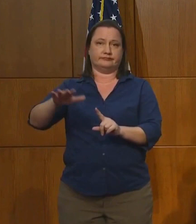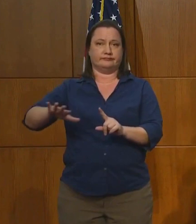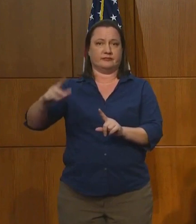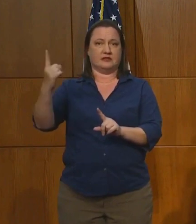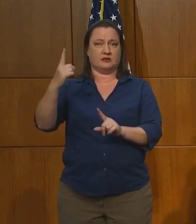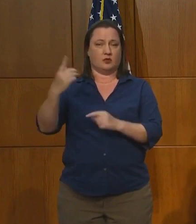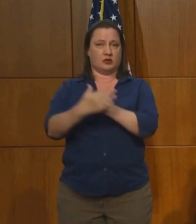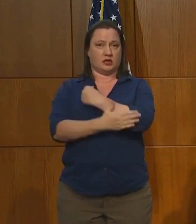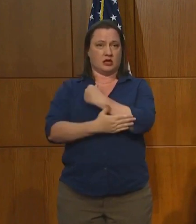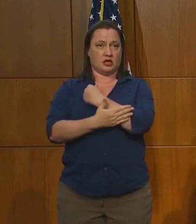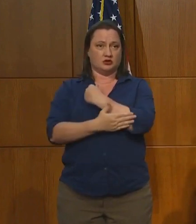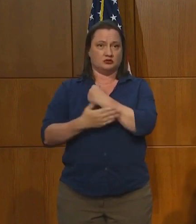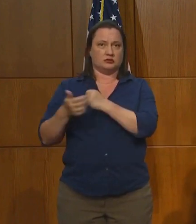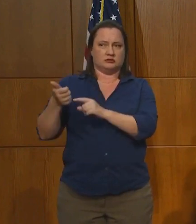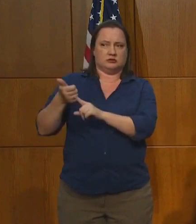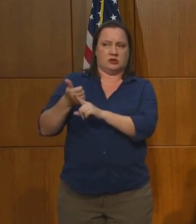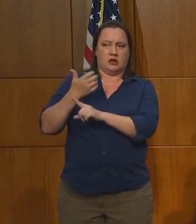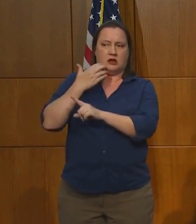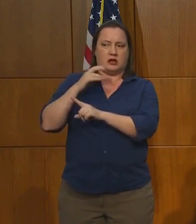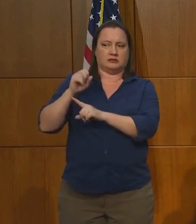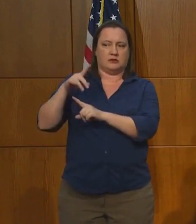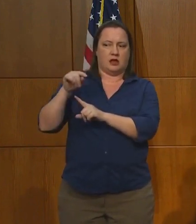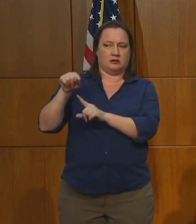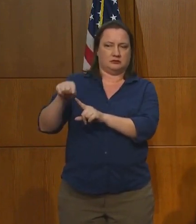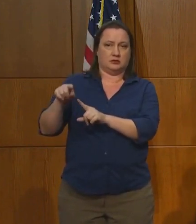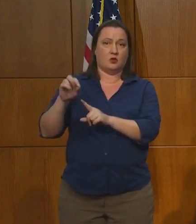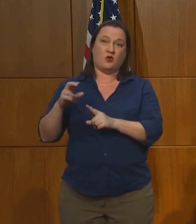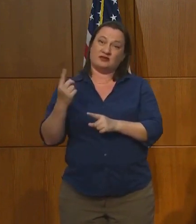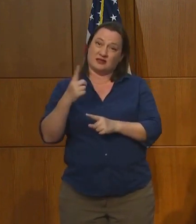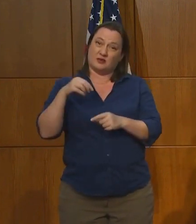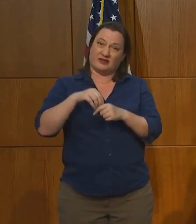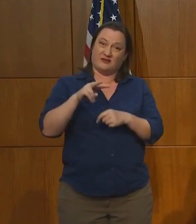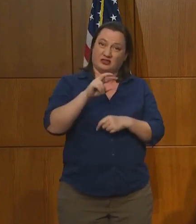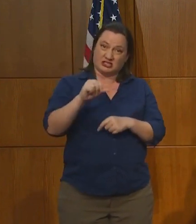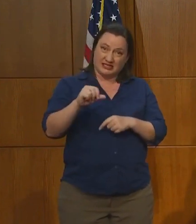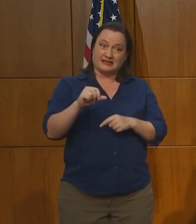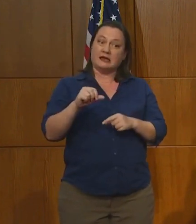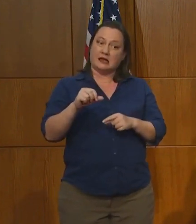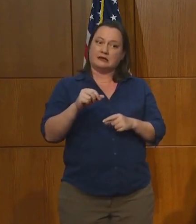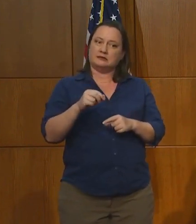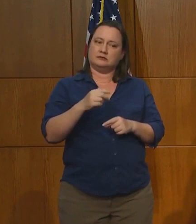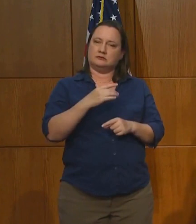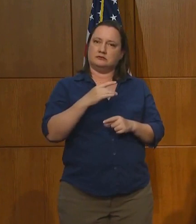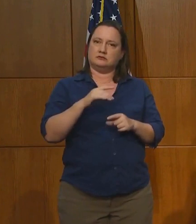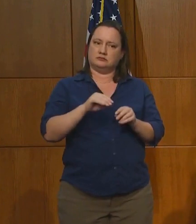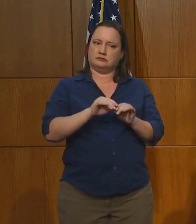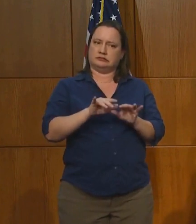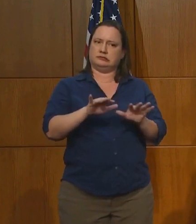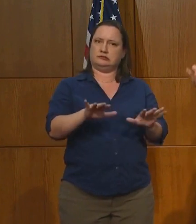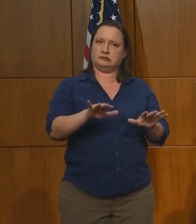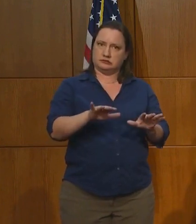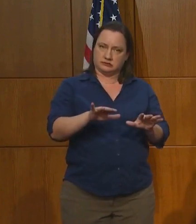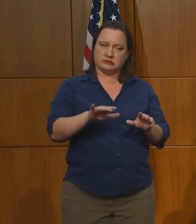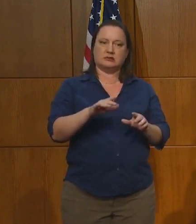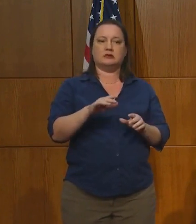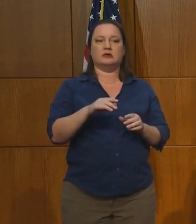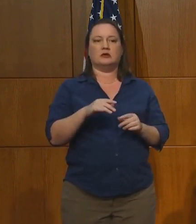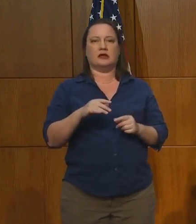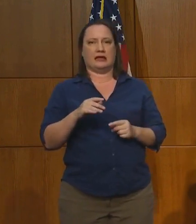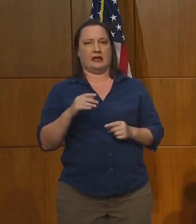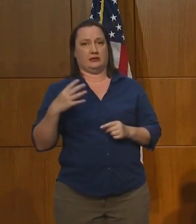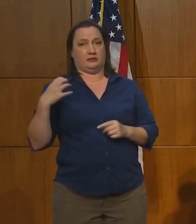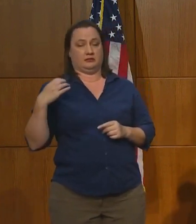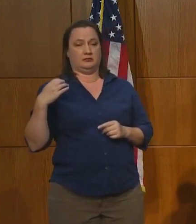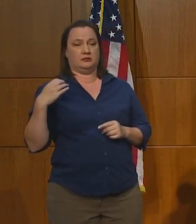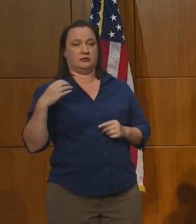country that is a hot spot, or even an area of Virginia that's a hot spot, and if they suspect that they were around